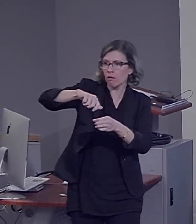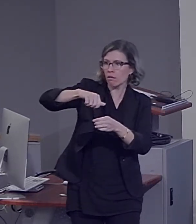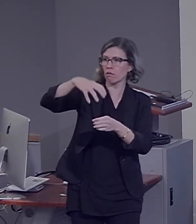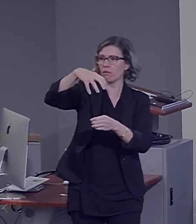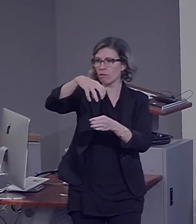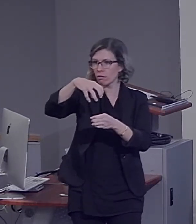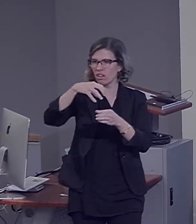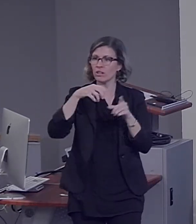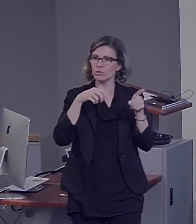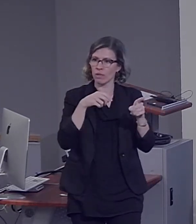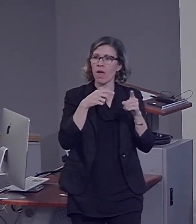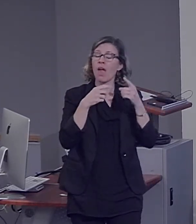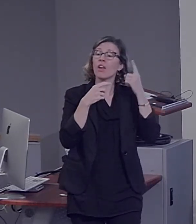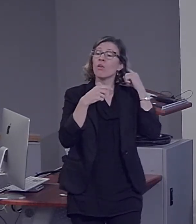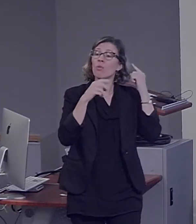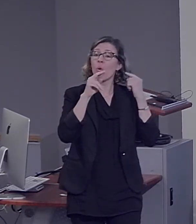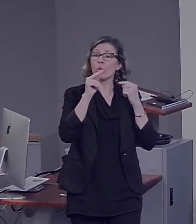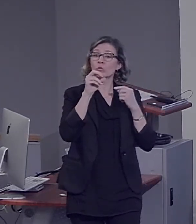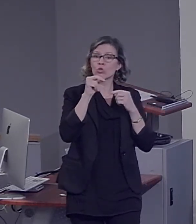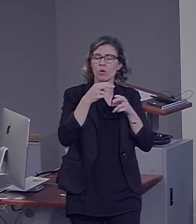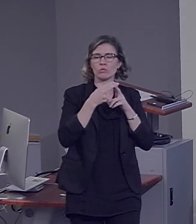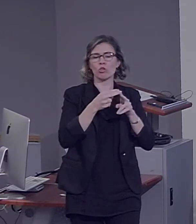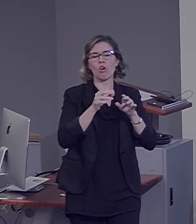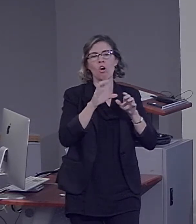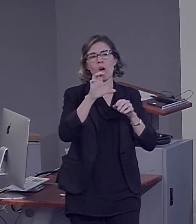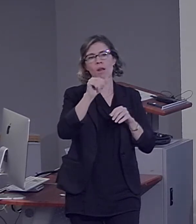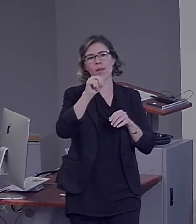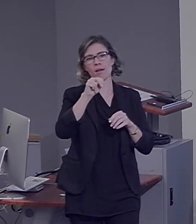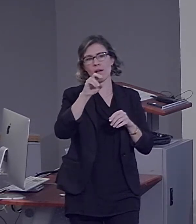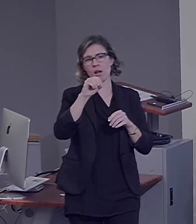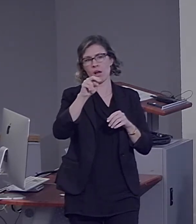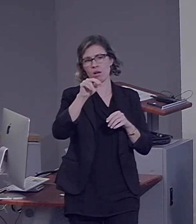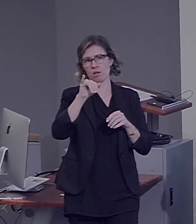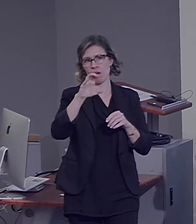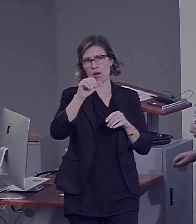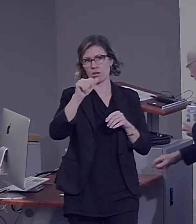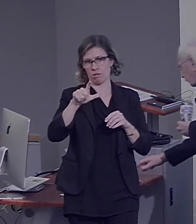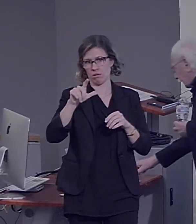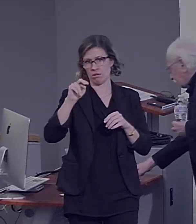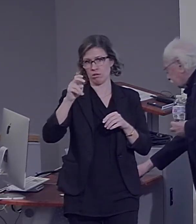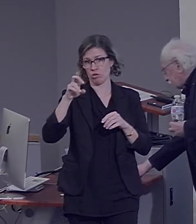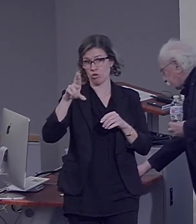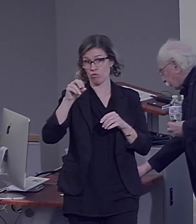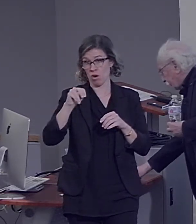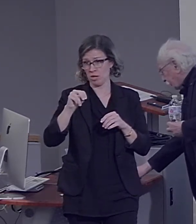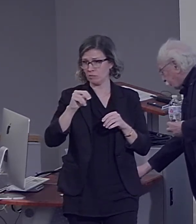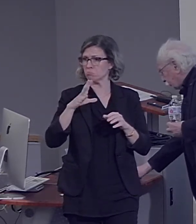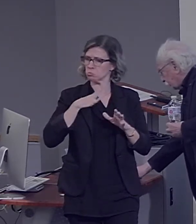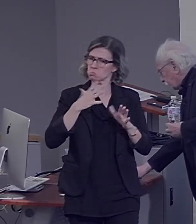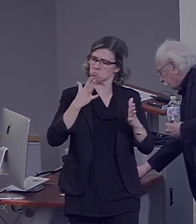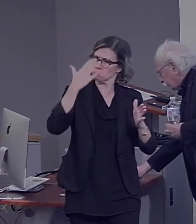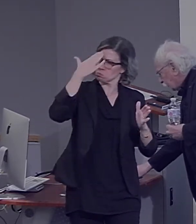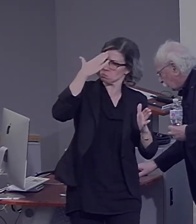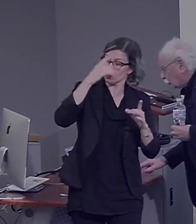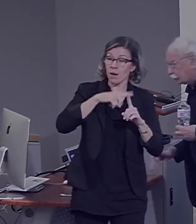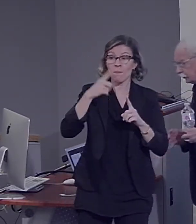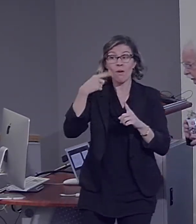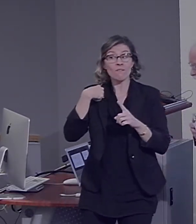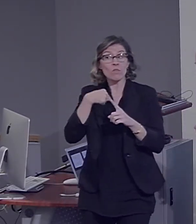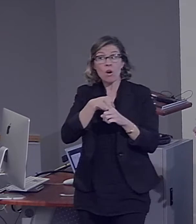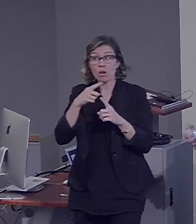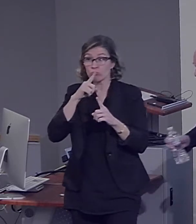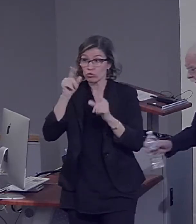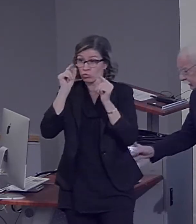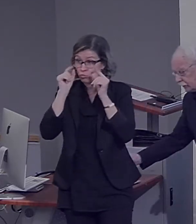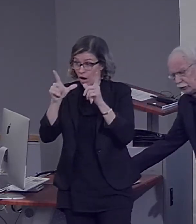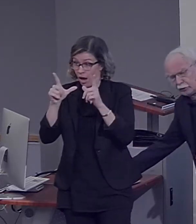neurons are called canonical neurons. The surprise for us and for everybody was that there